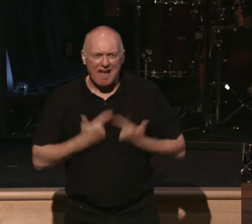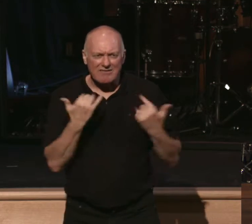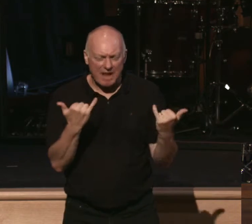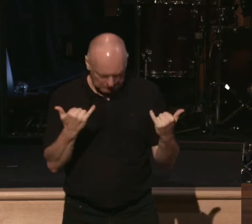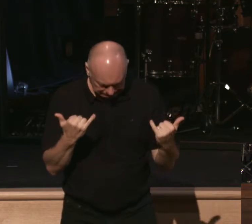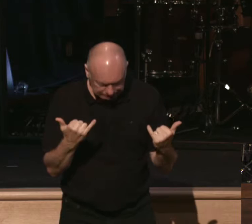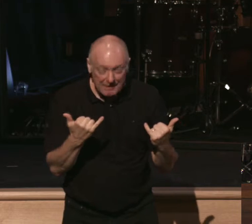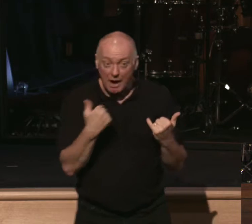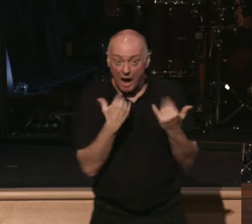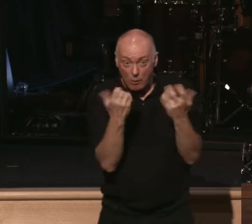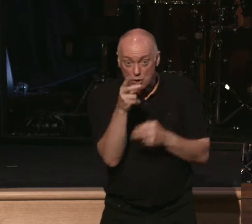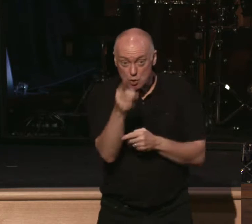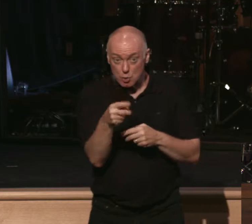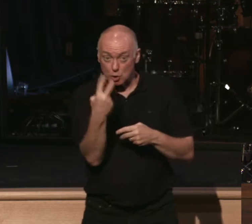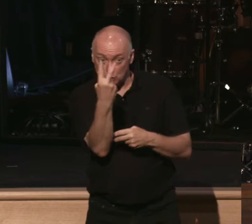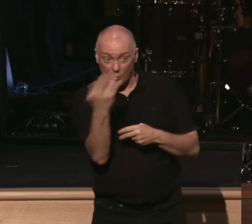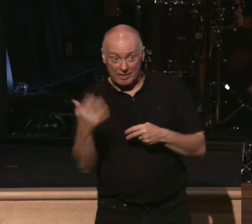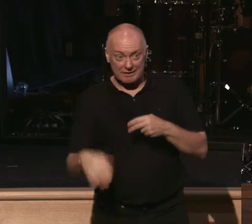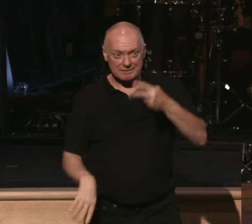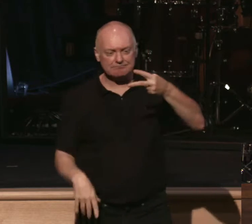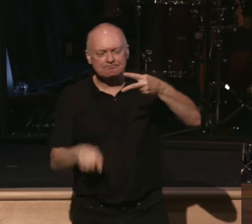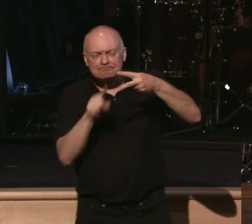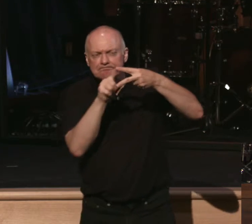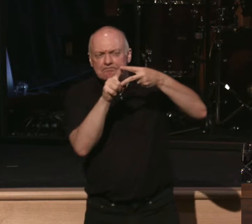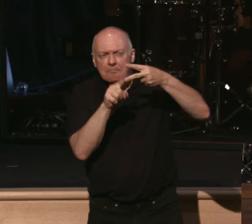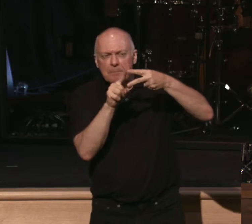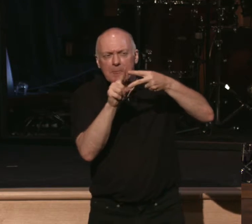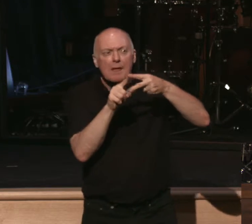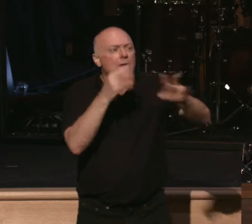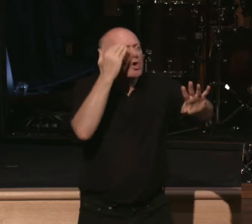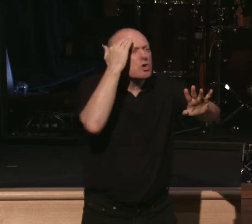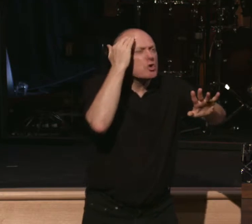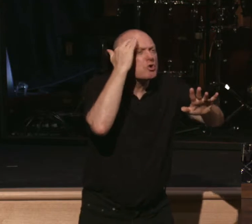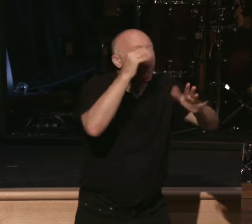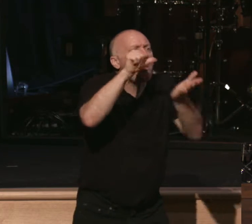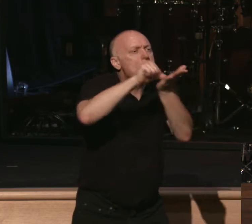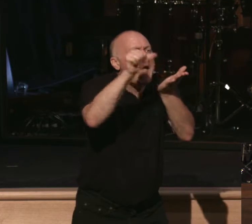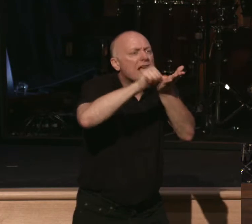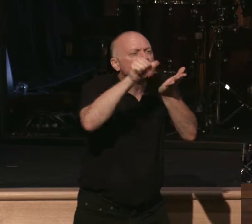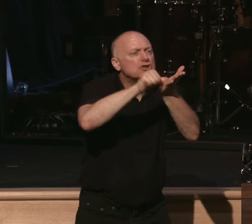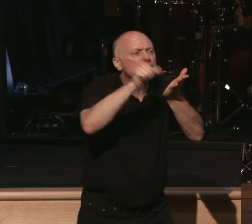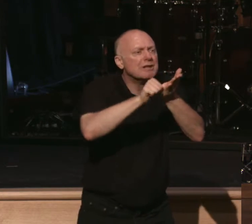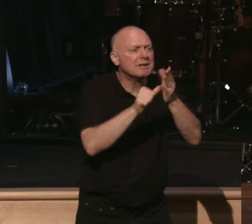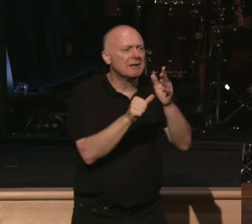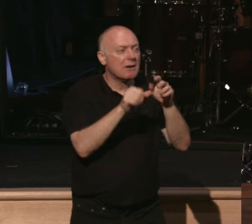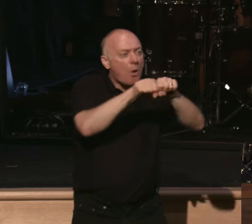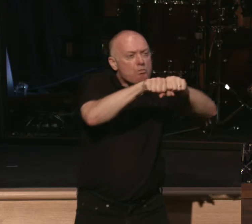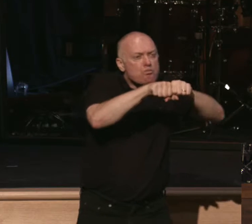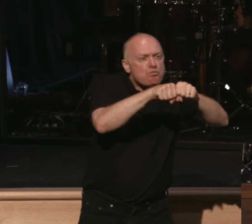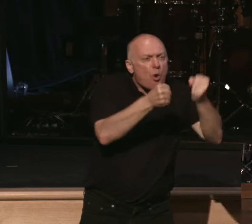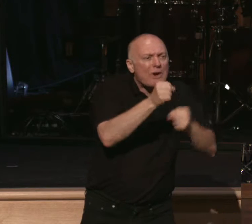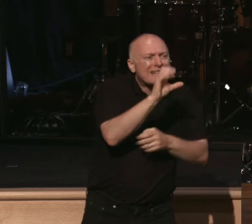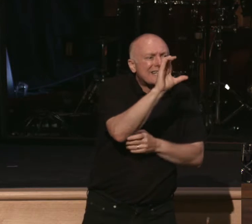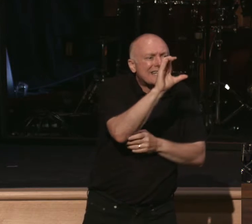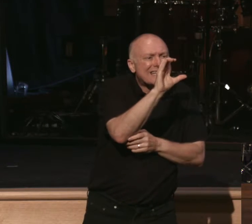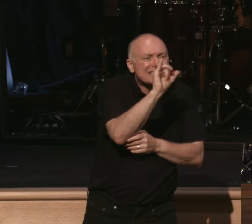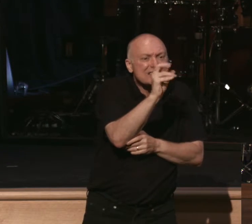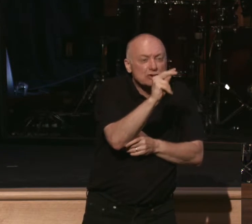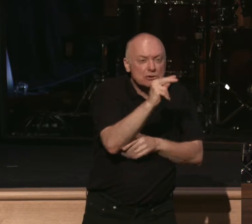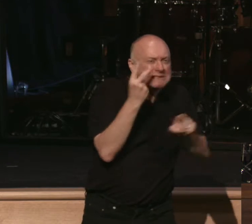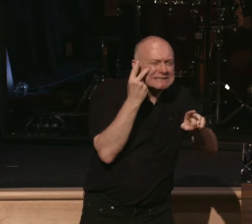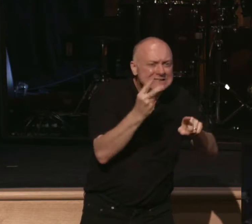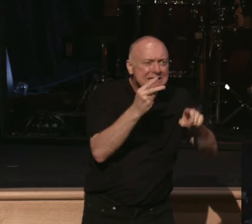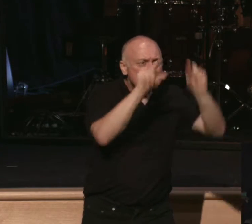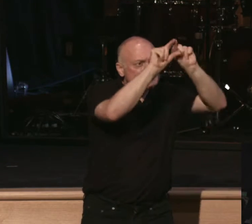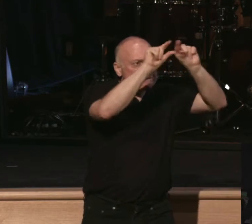right now, okay? I want you to turn back to the broken cistern sheet and put one finger there, okay? One finger in